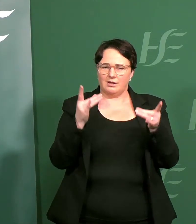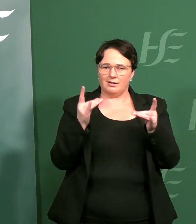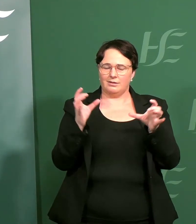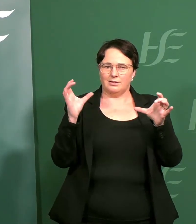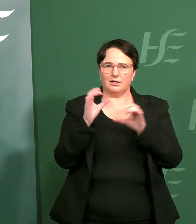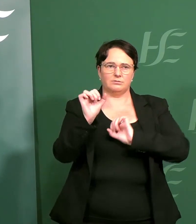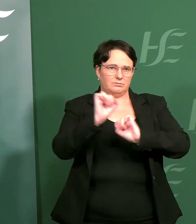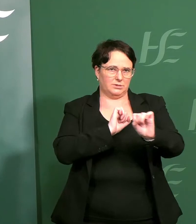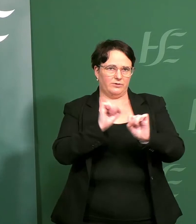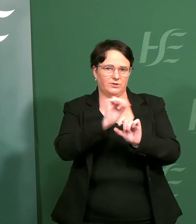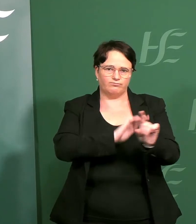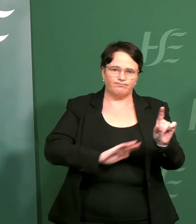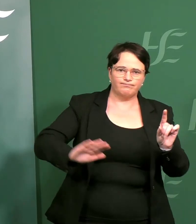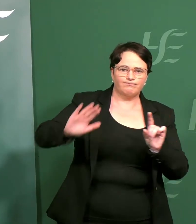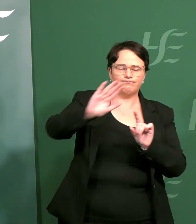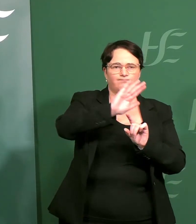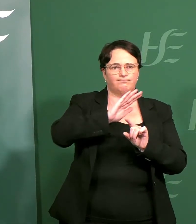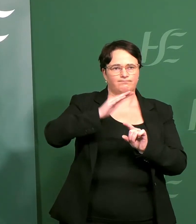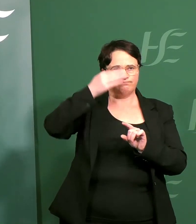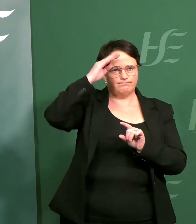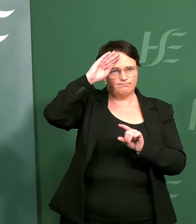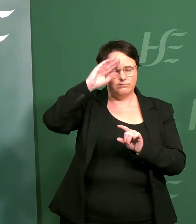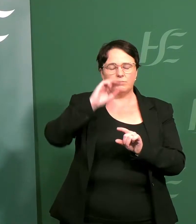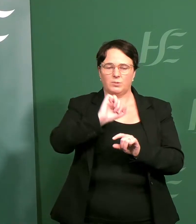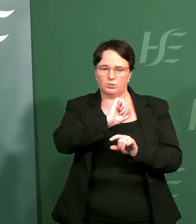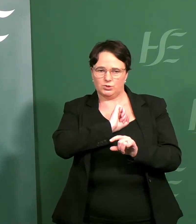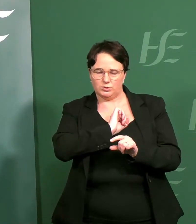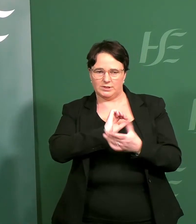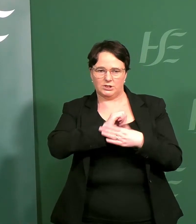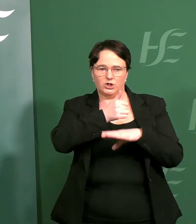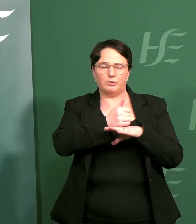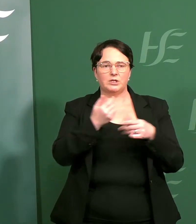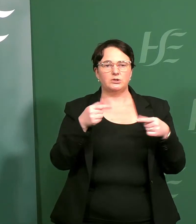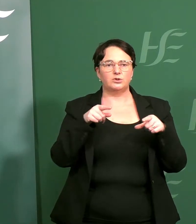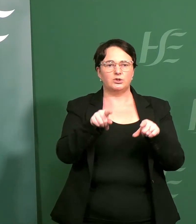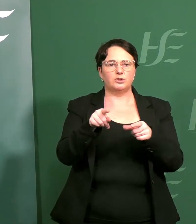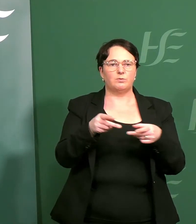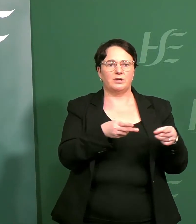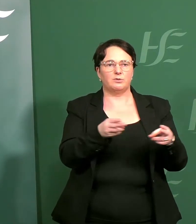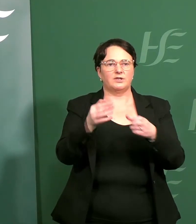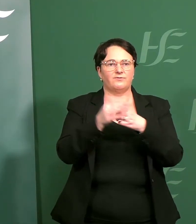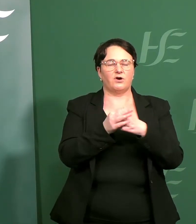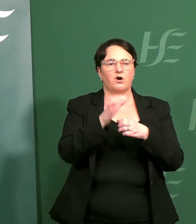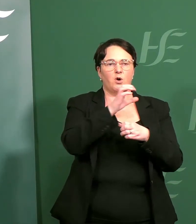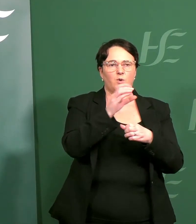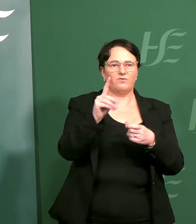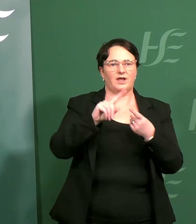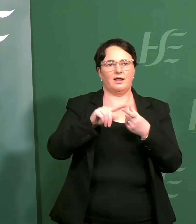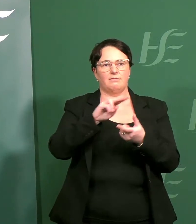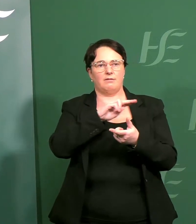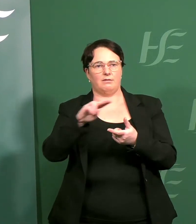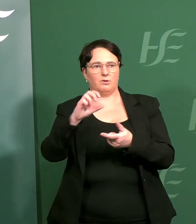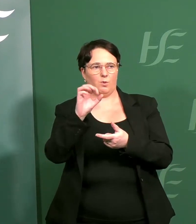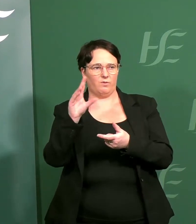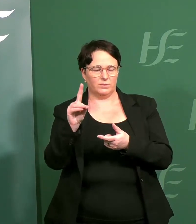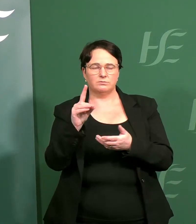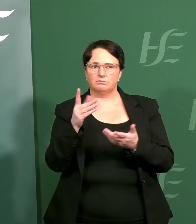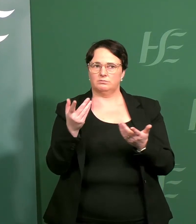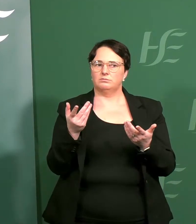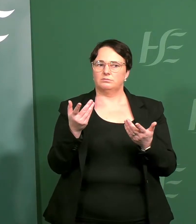services all across the country in terms of putting in dual pathways for COVID and non-COVID care. And they were very